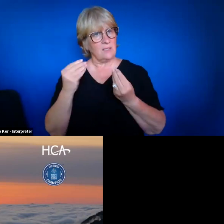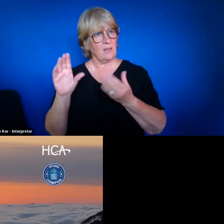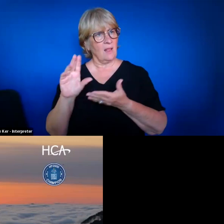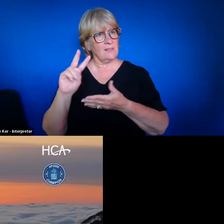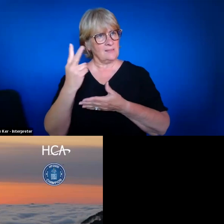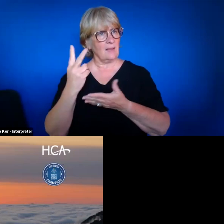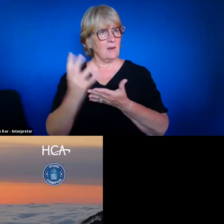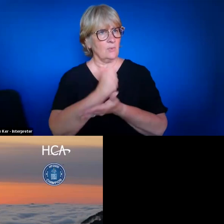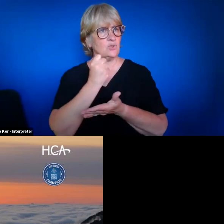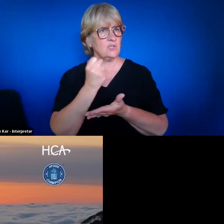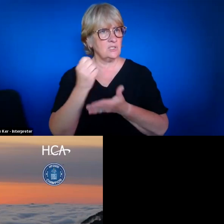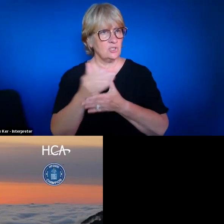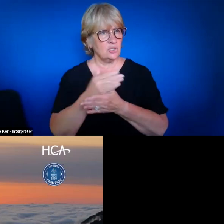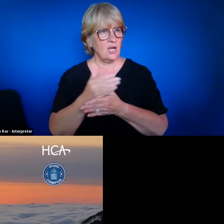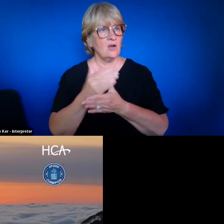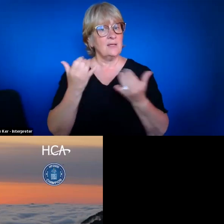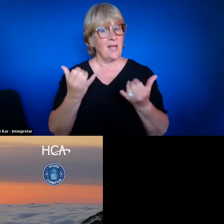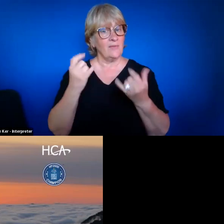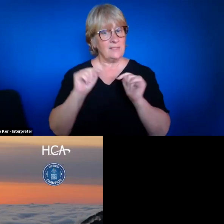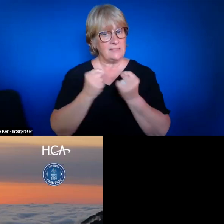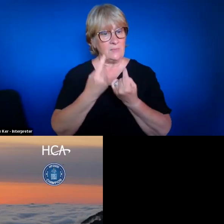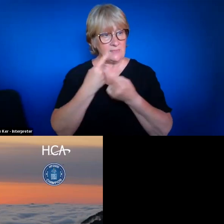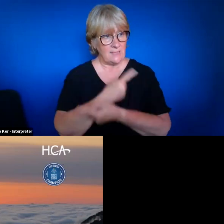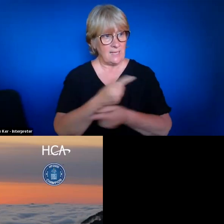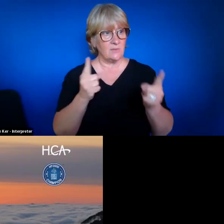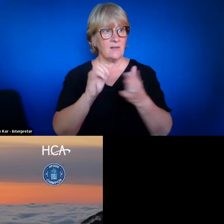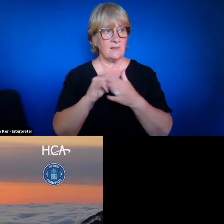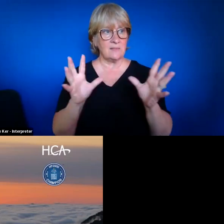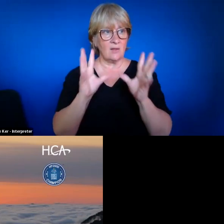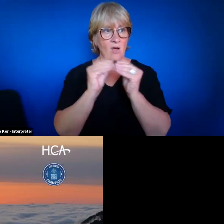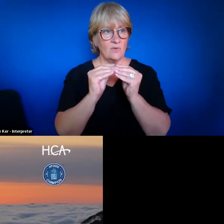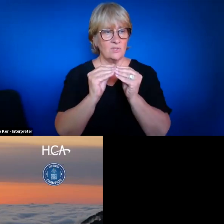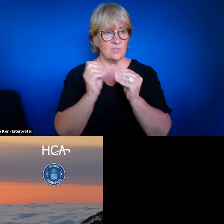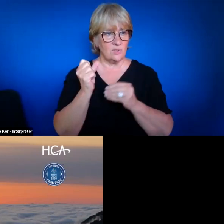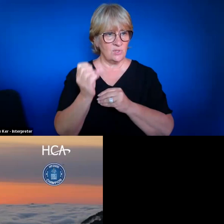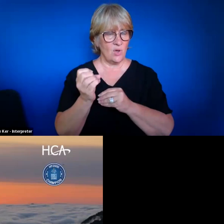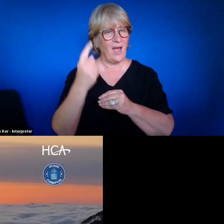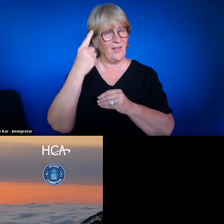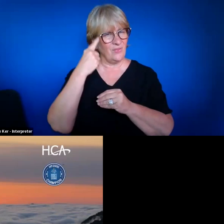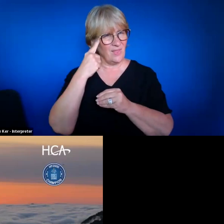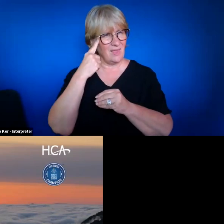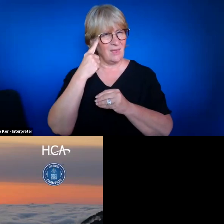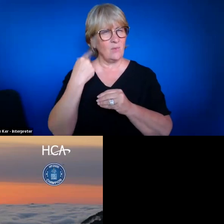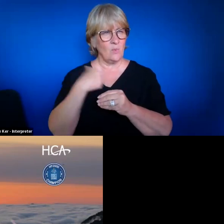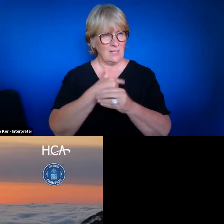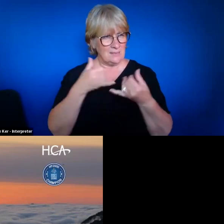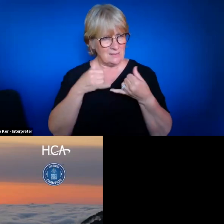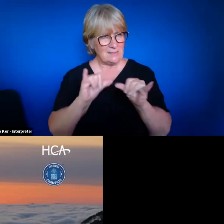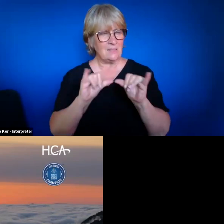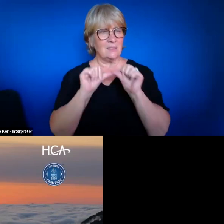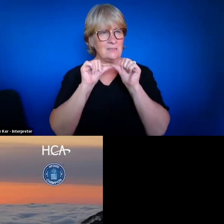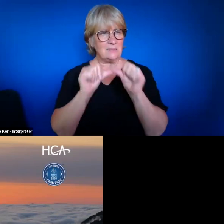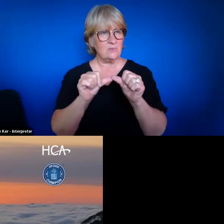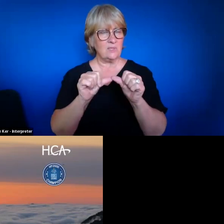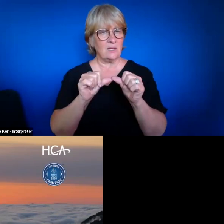Jamie, to share. Yeah, the team is now announcing this at conferences. And so I think, however, we can still continue to get the word